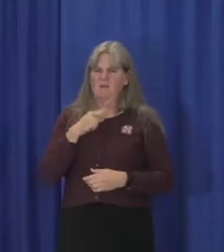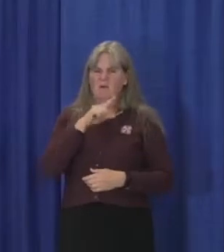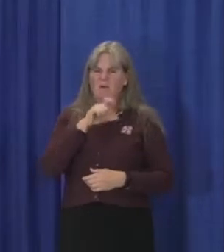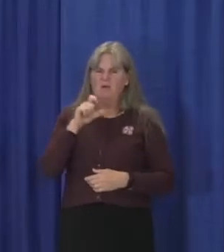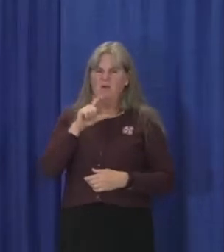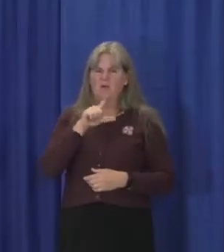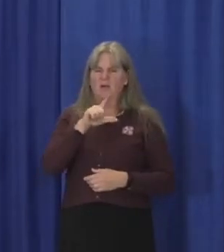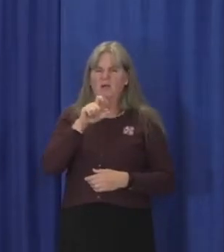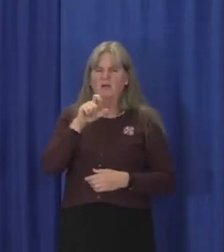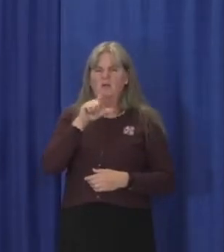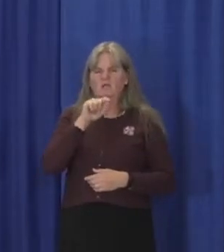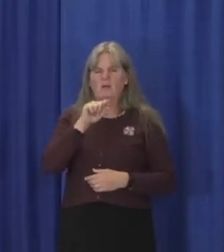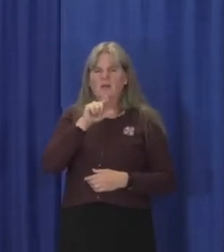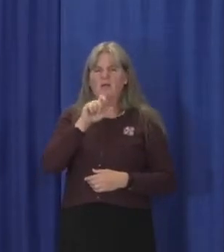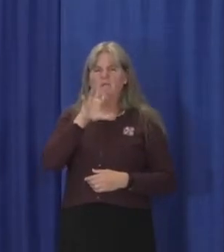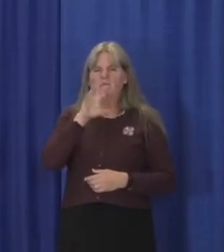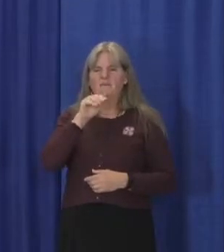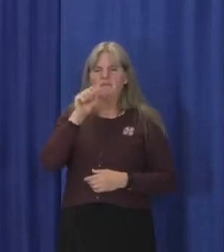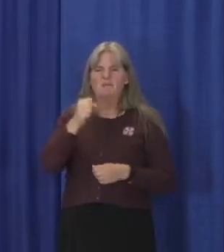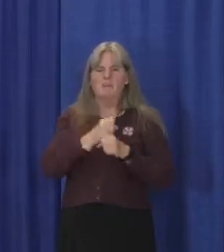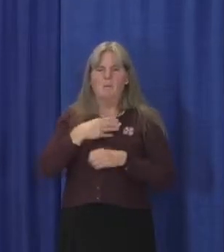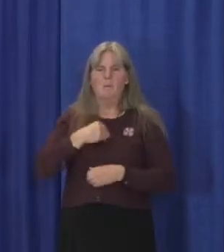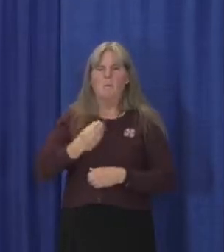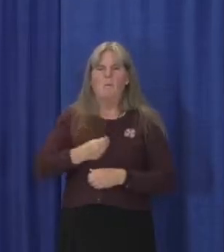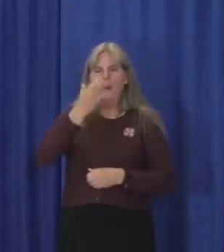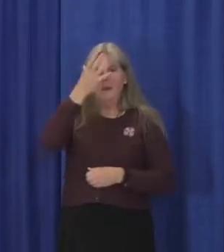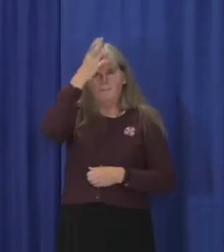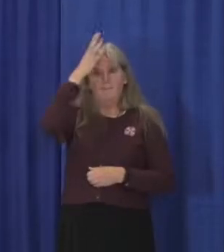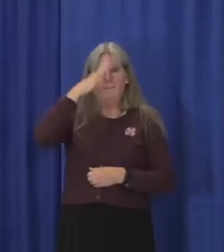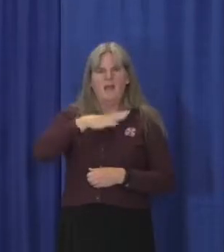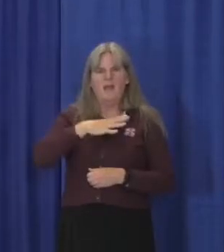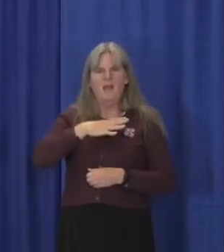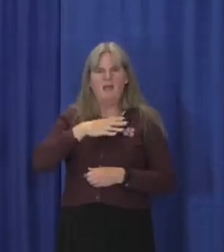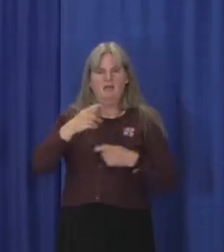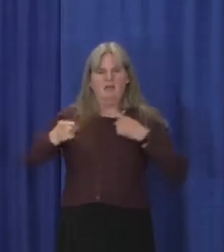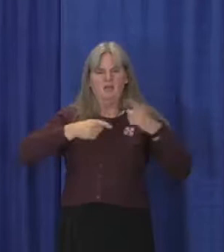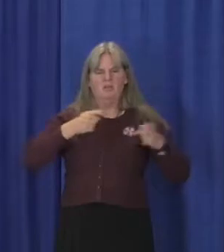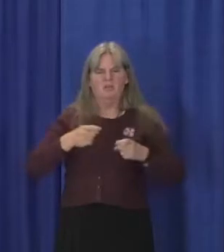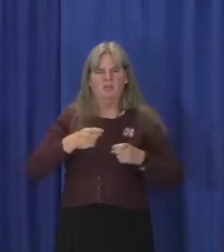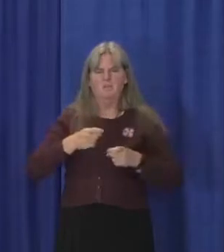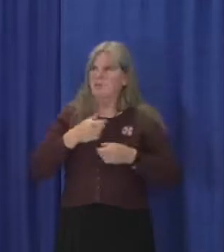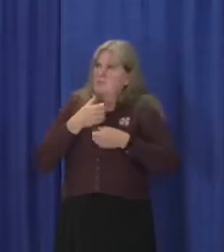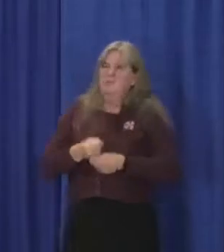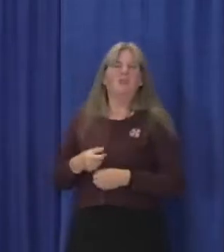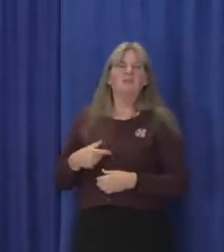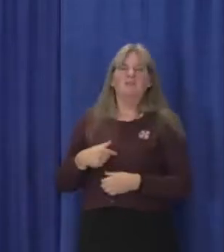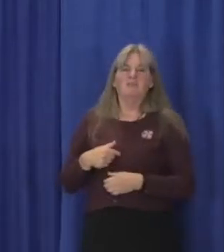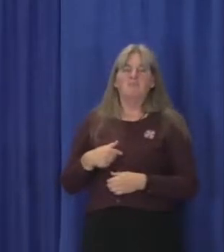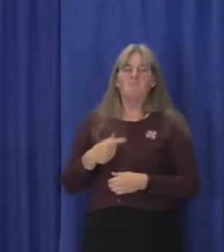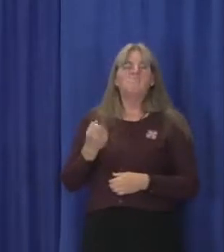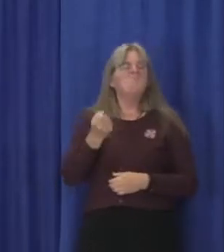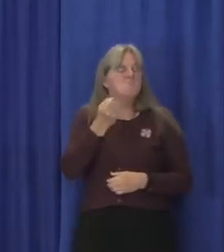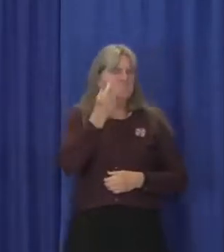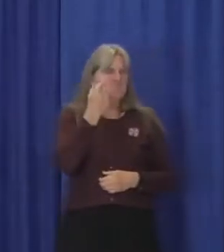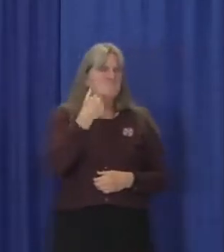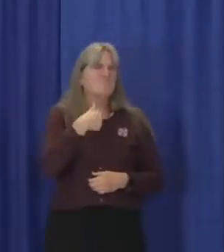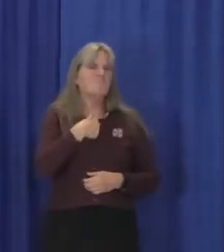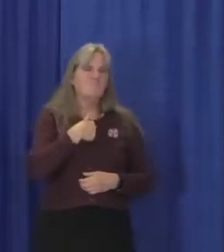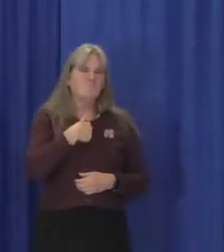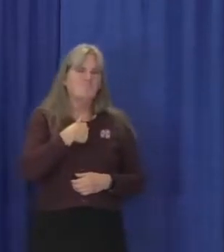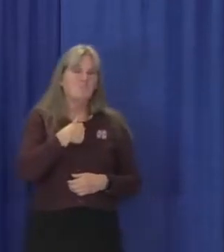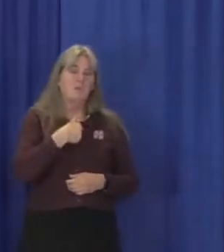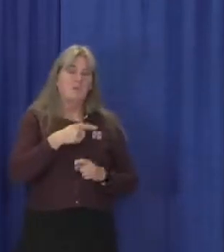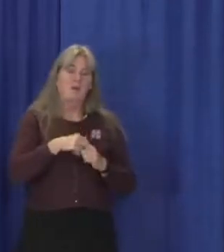120, 150 years of colonial rule, there's a distrust, and we get that. We completely understand that. But to say that